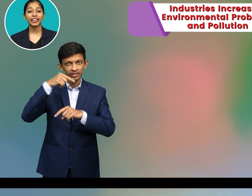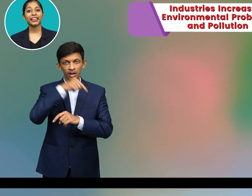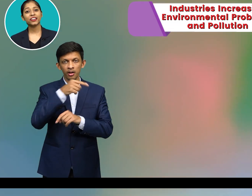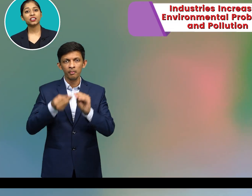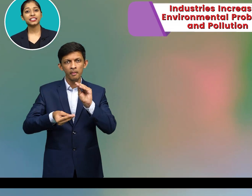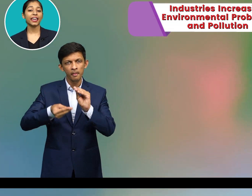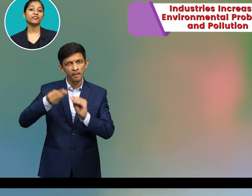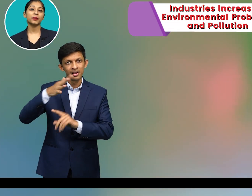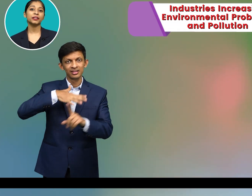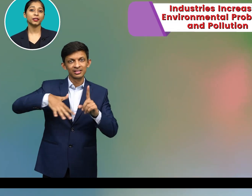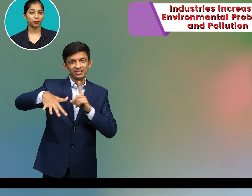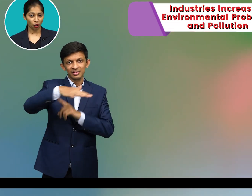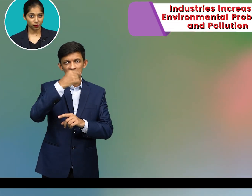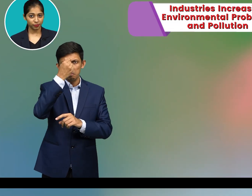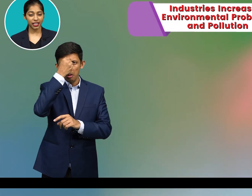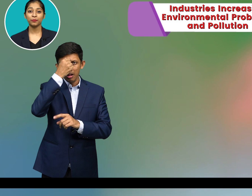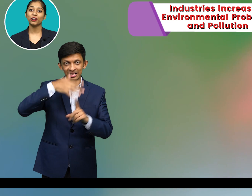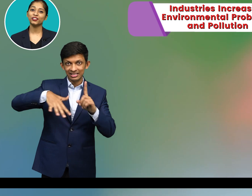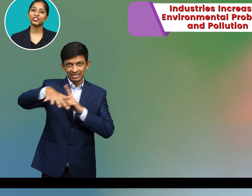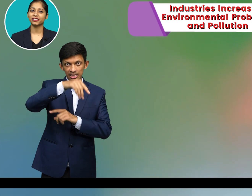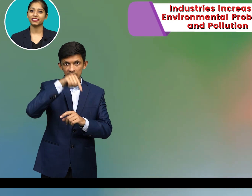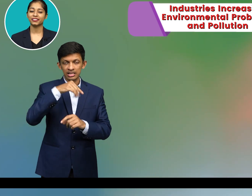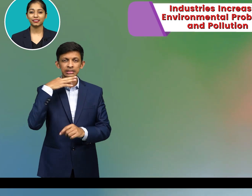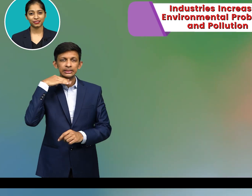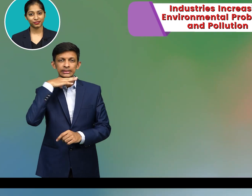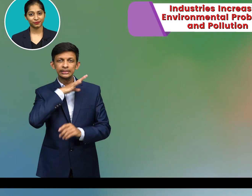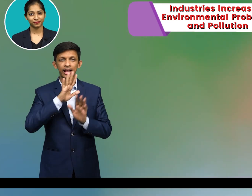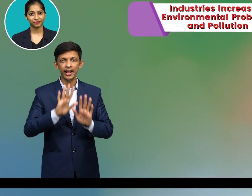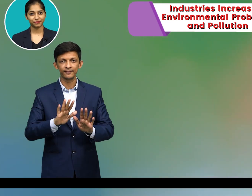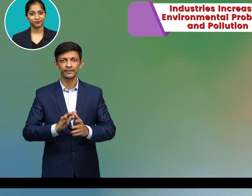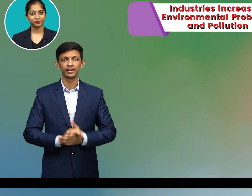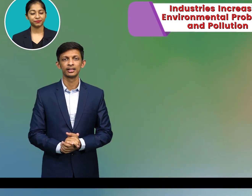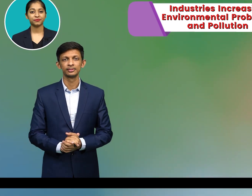Industries increasing environmental problems and pollution.